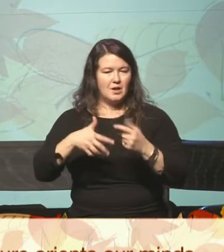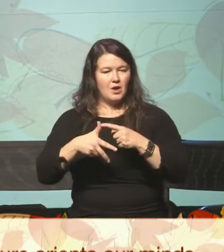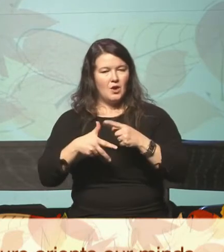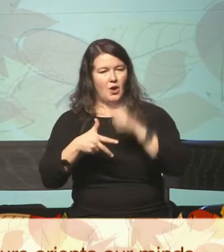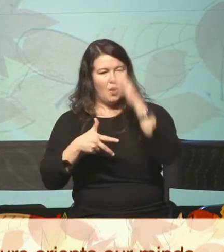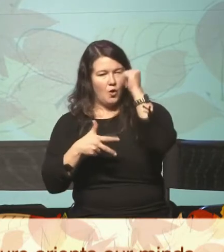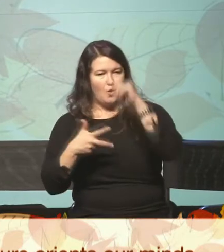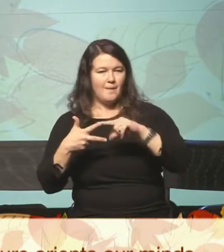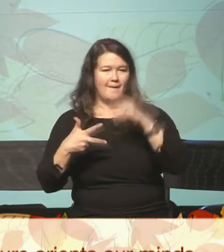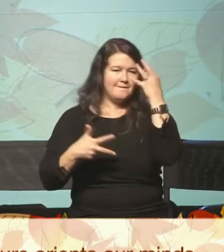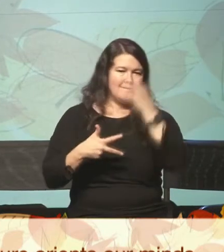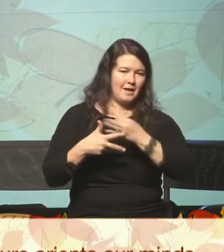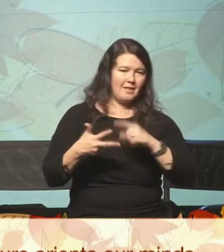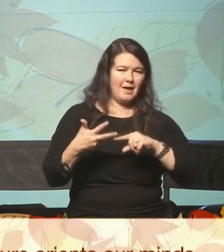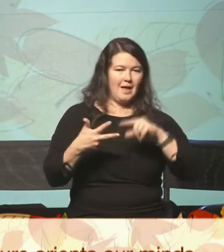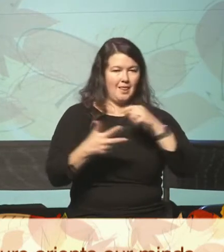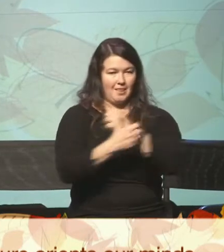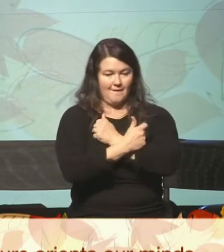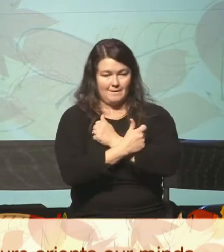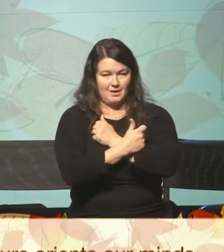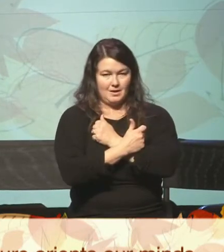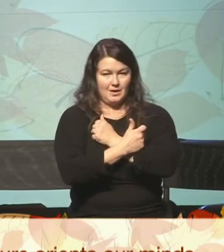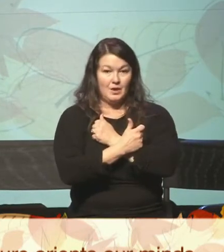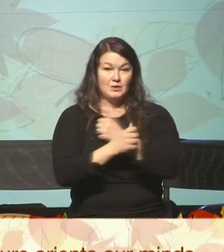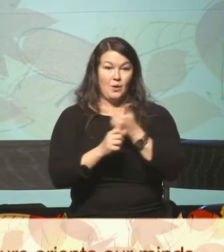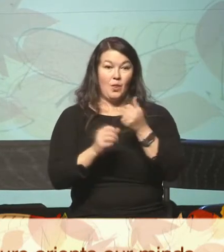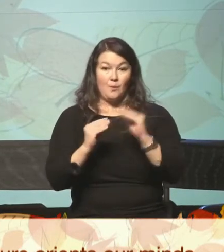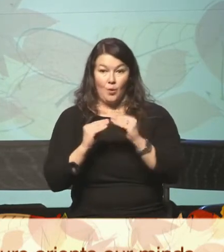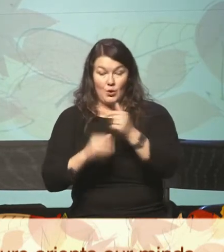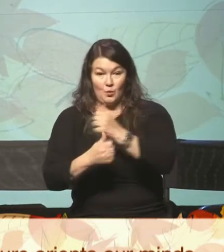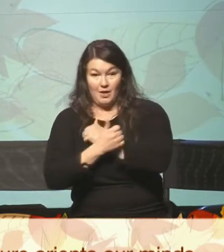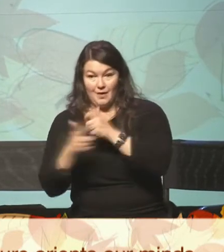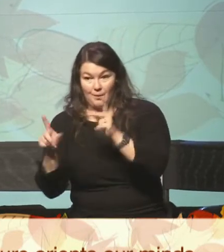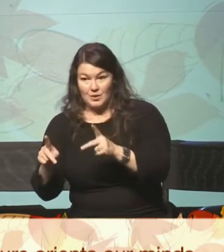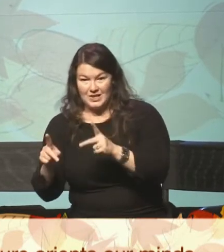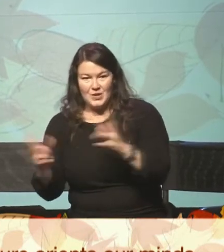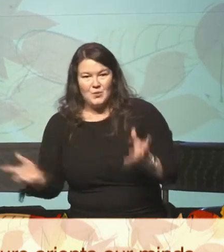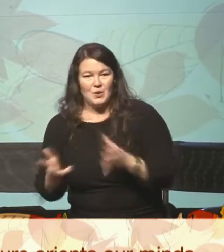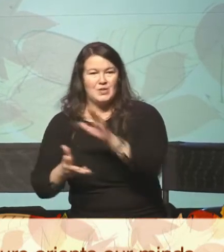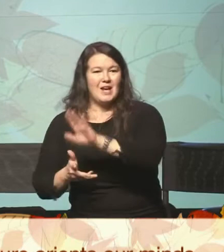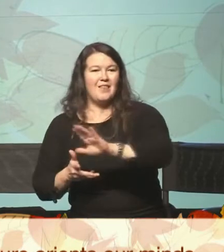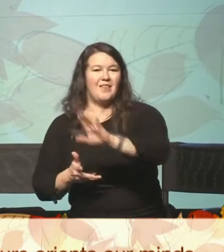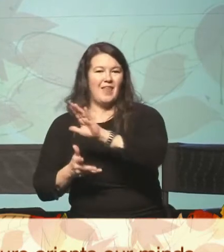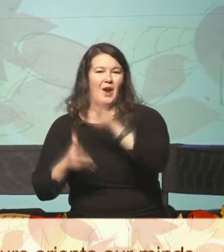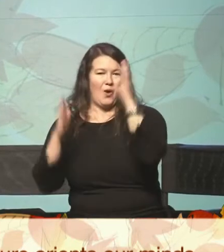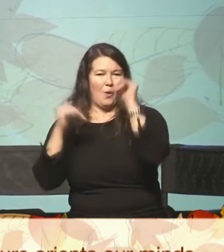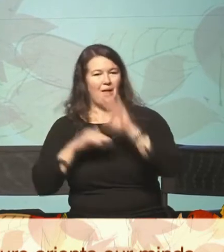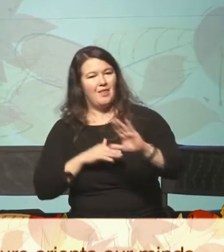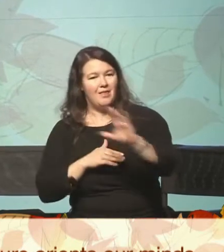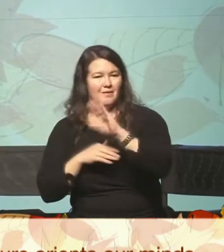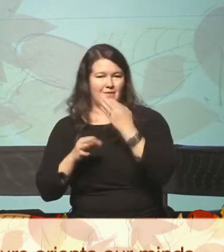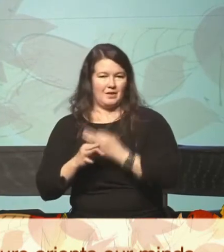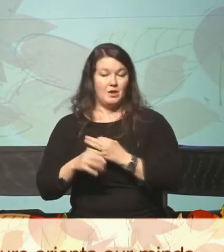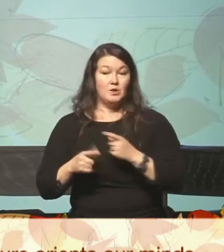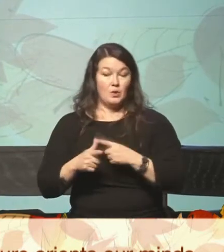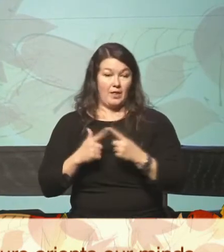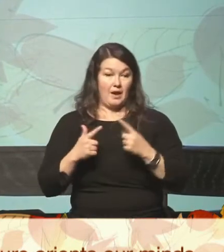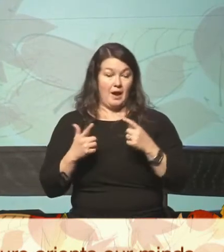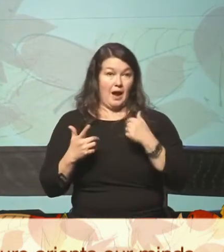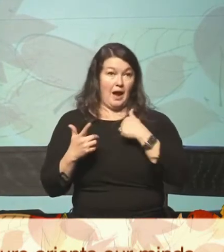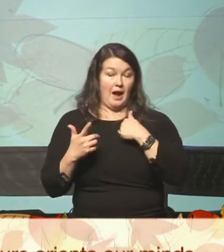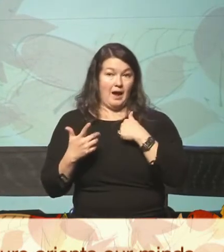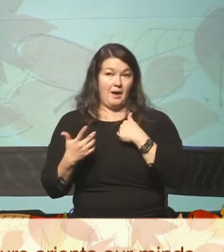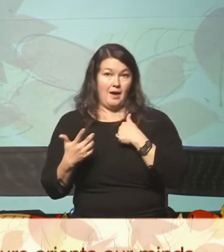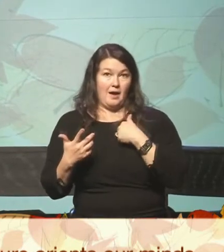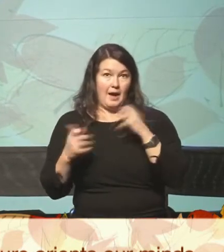love somebody, you bring hope into their own life, and that just creates this cycle. And so having gratitude to the future says, I can have hope.